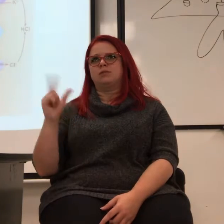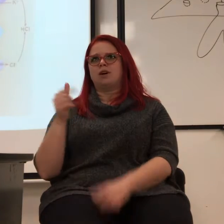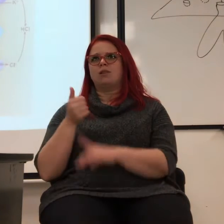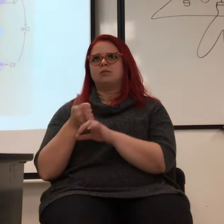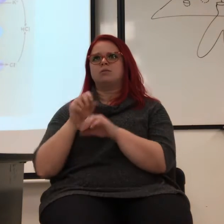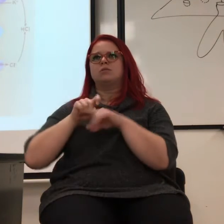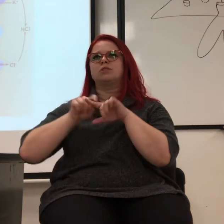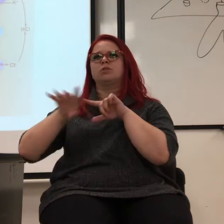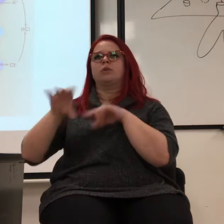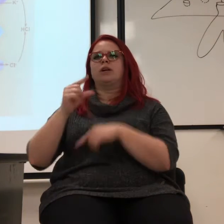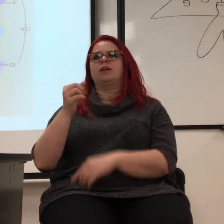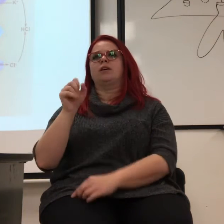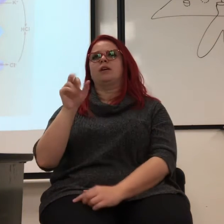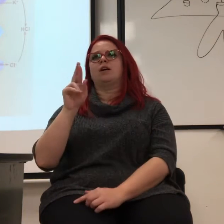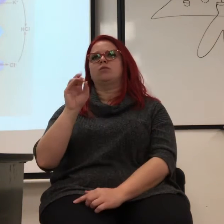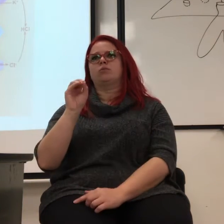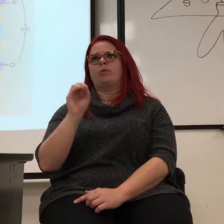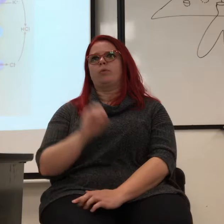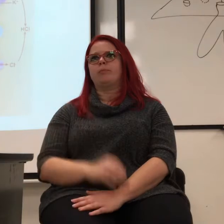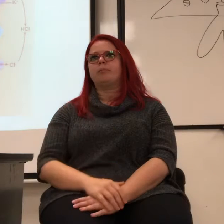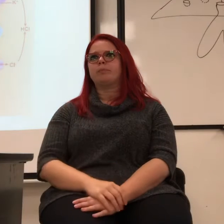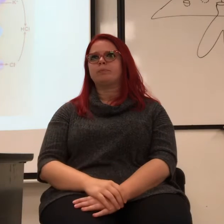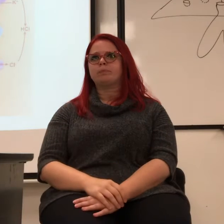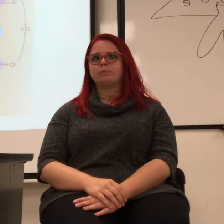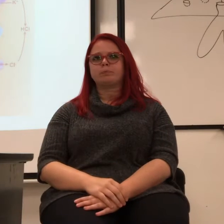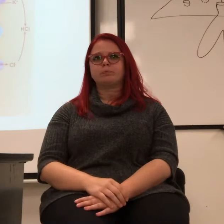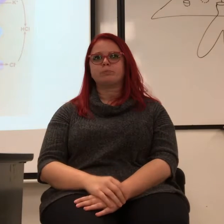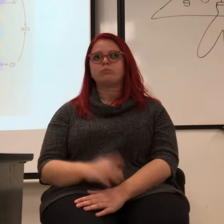Here's a picture of a